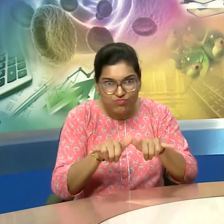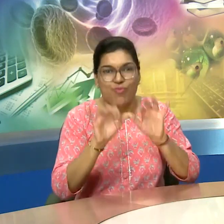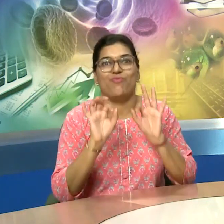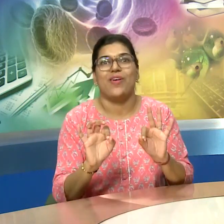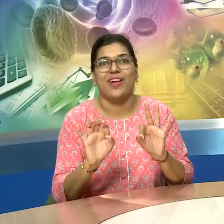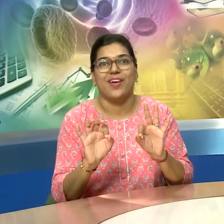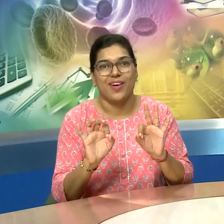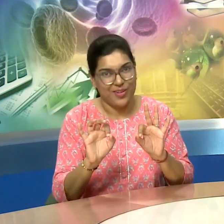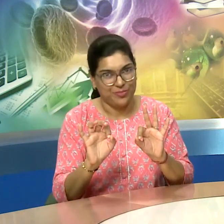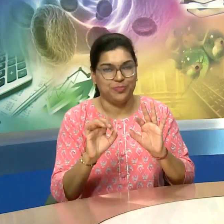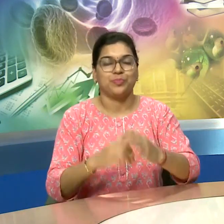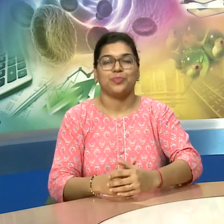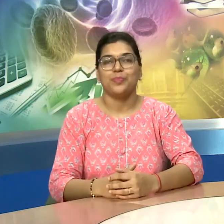is according to the nature.